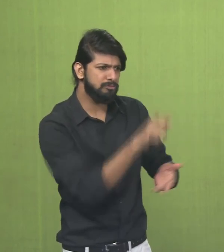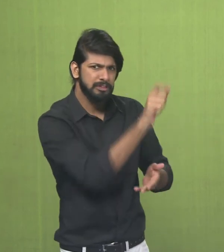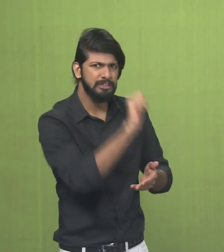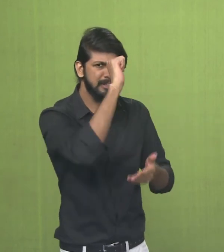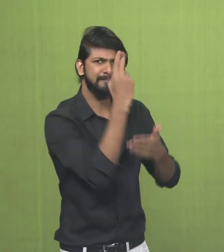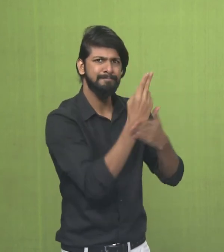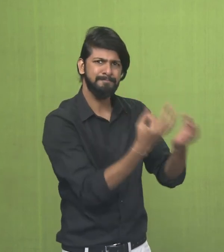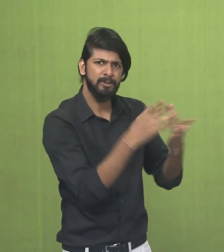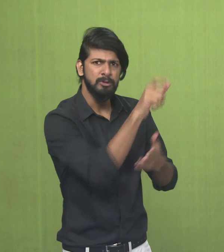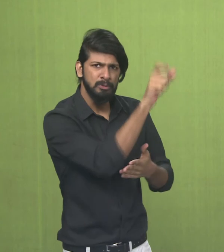The commissioned artists